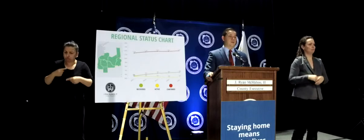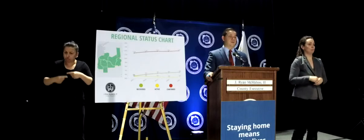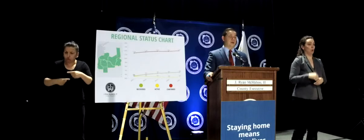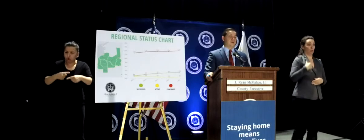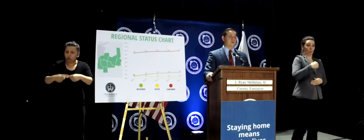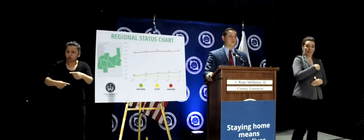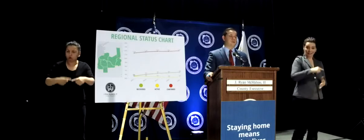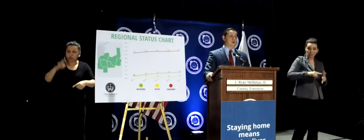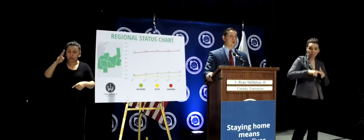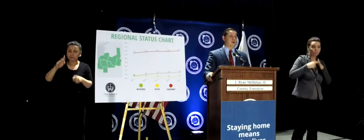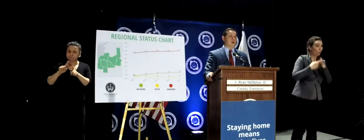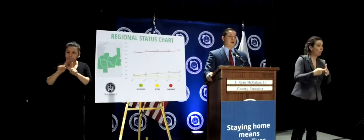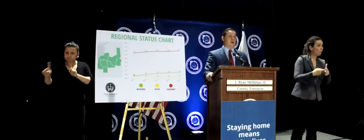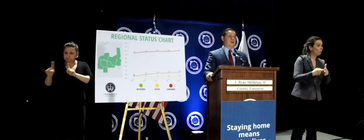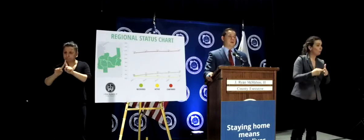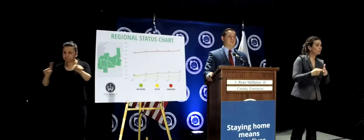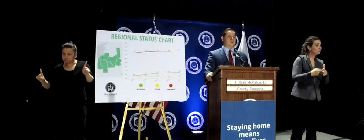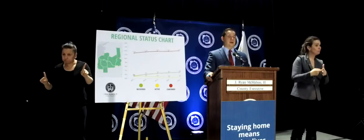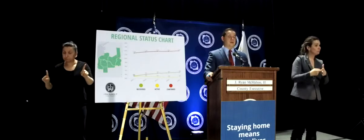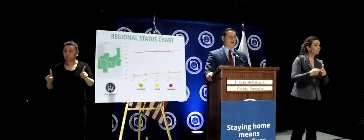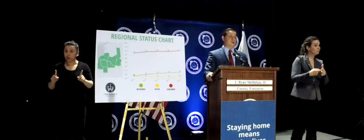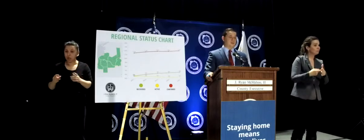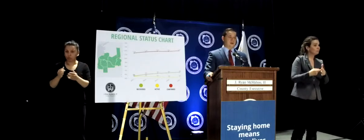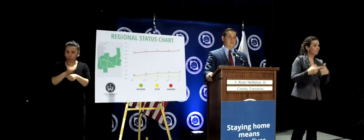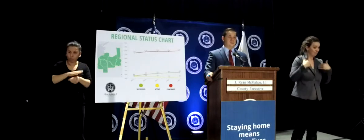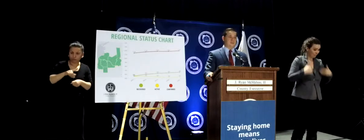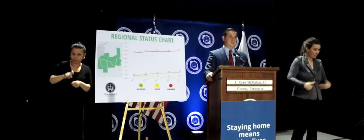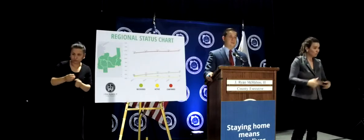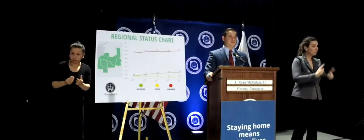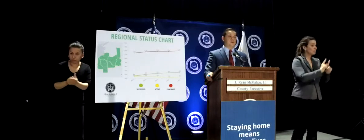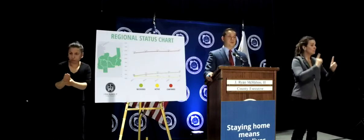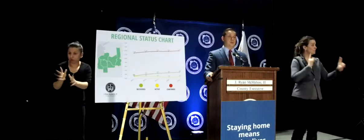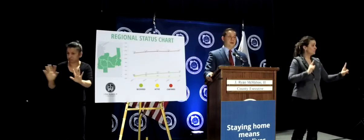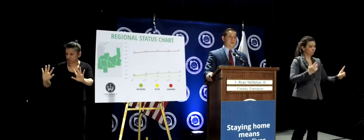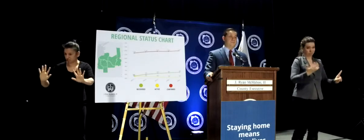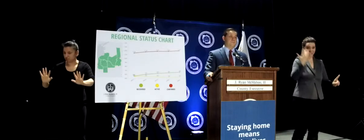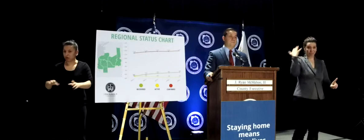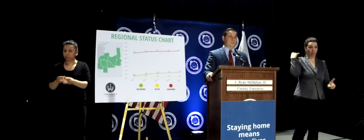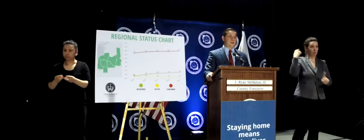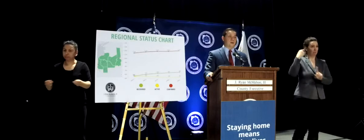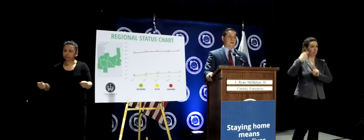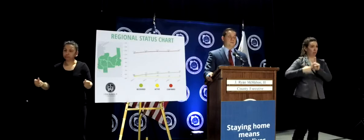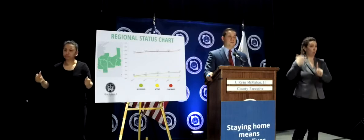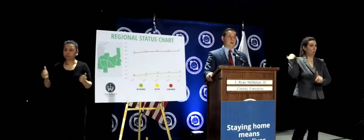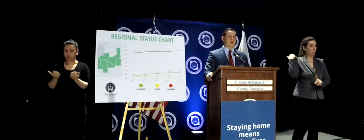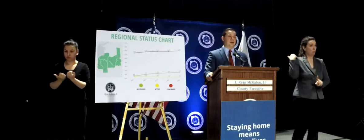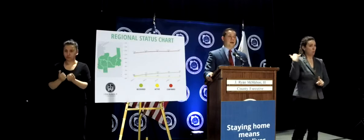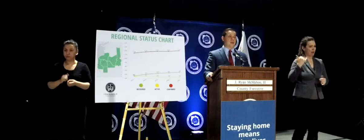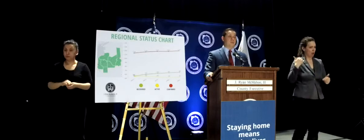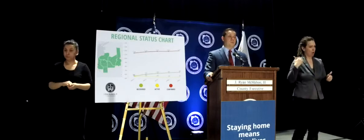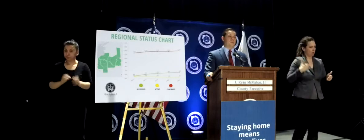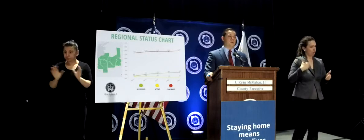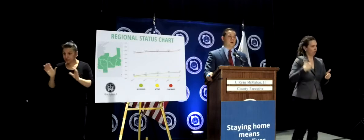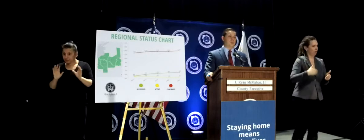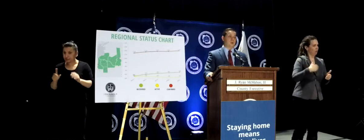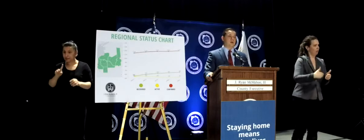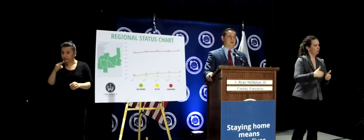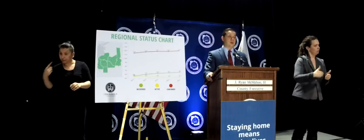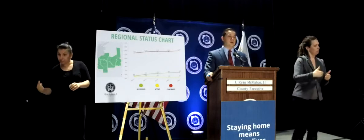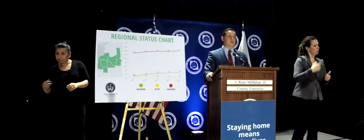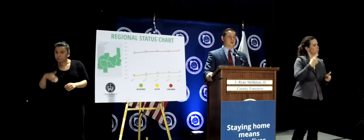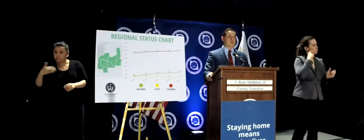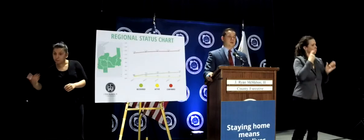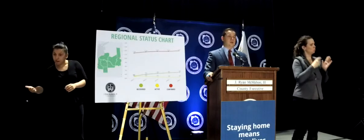to starve this virus. So if you had a large event in the first week of May, probably not going to happen.